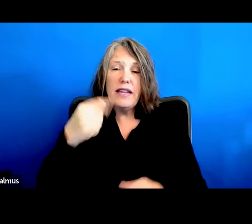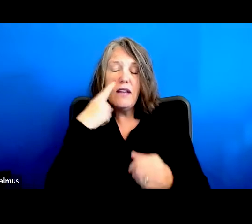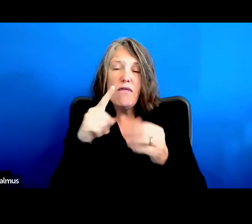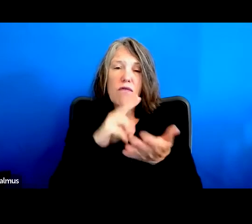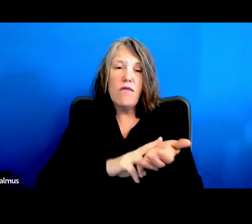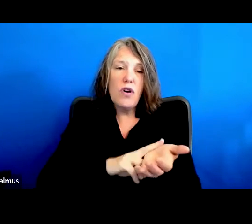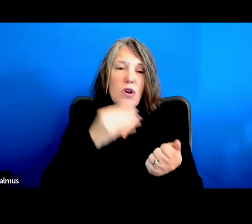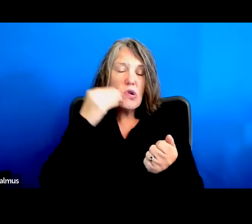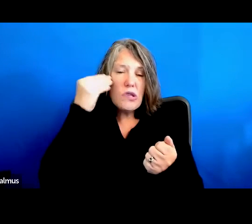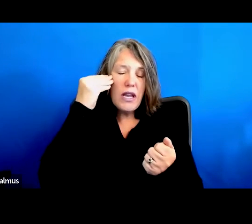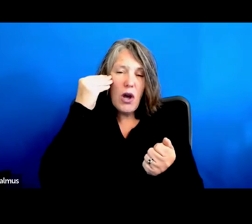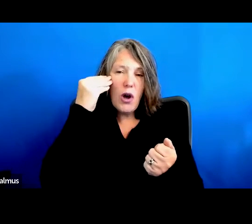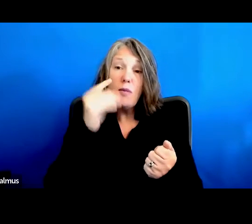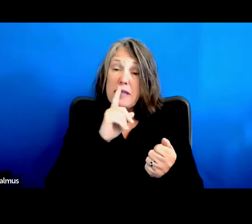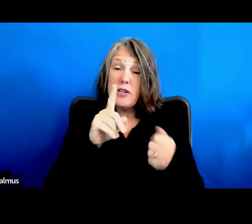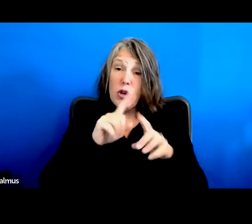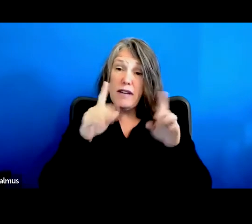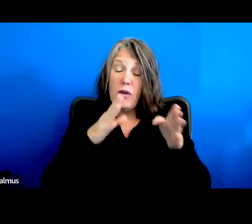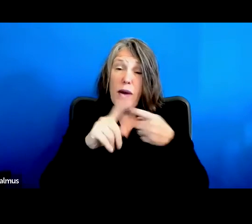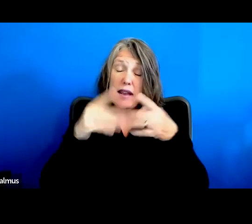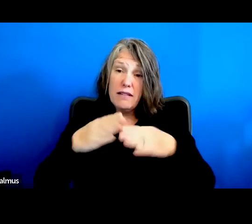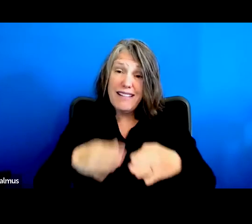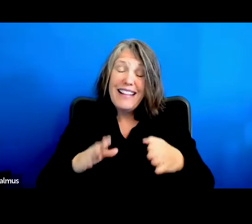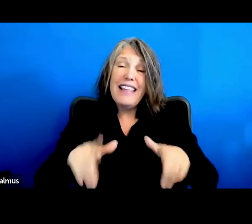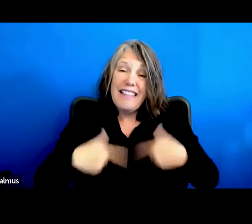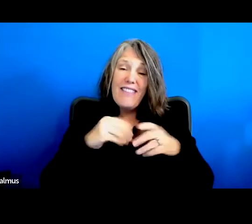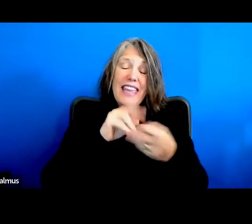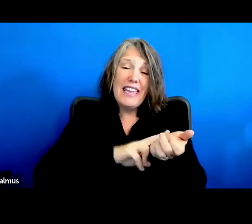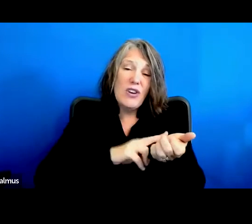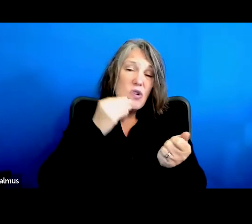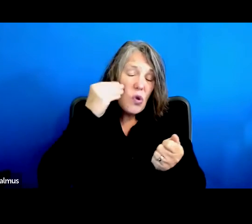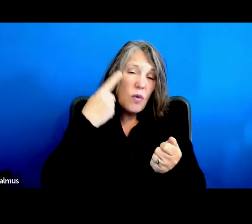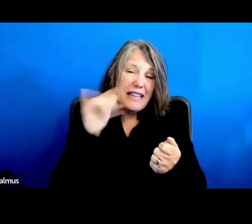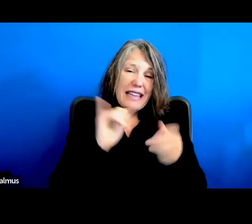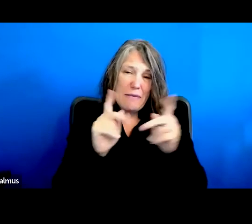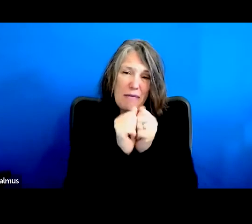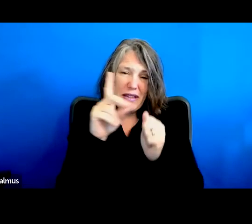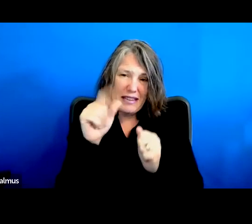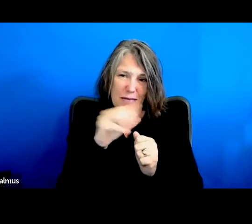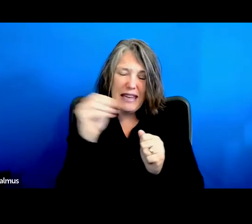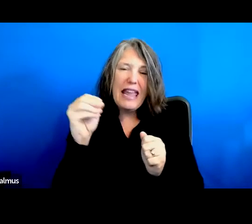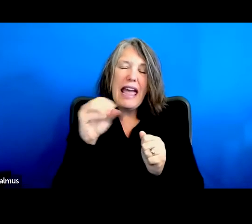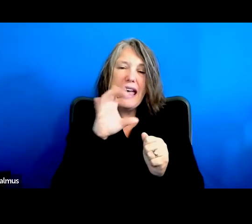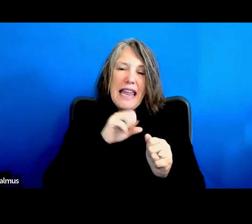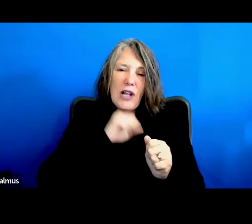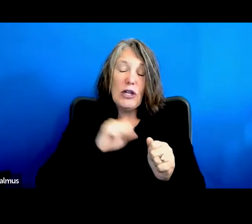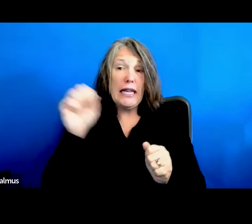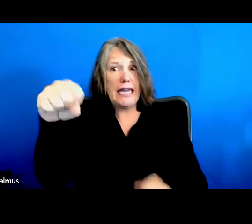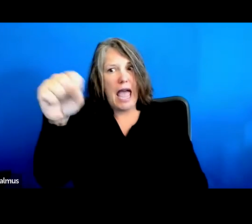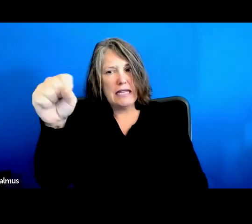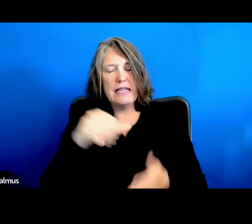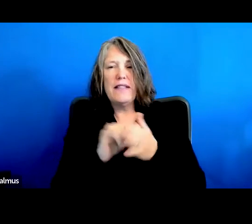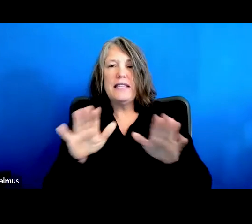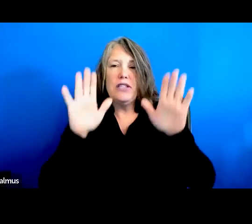efforts to break down data by different populations living in nursing homes, such as people with disabilities and elderly? Yes, this is a